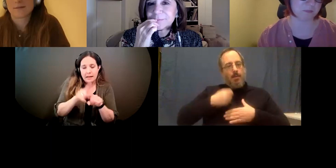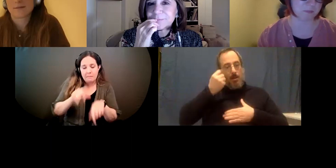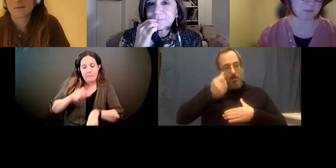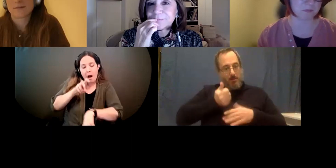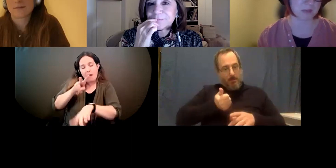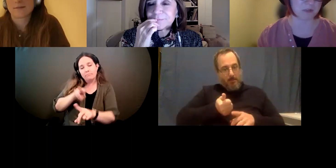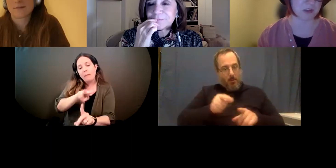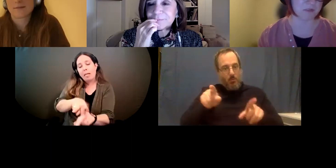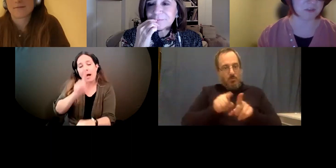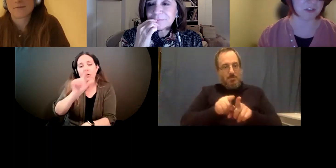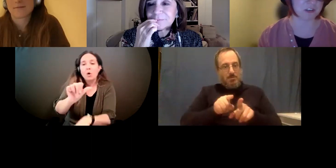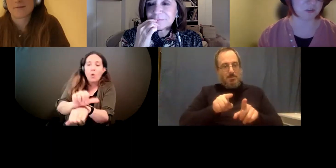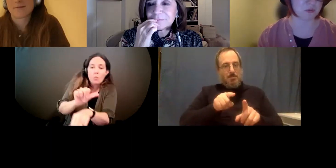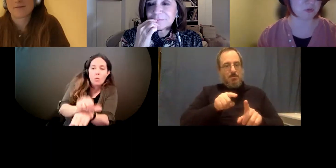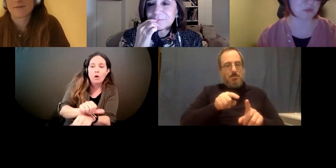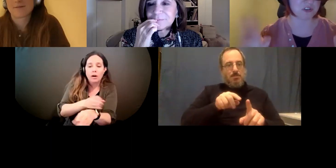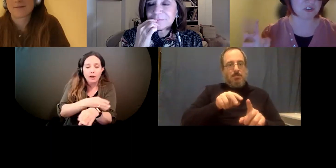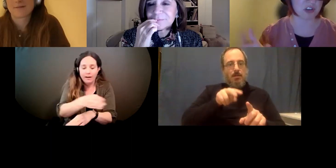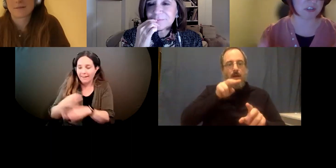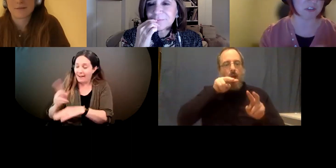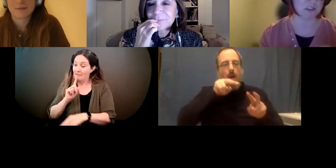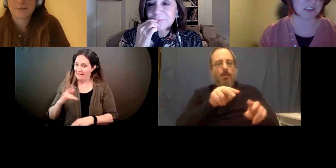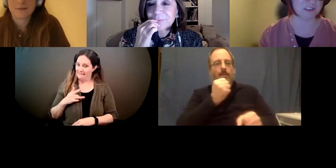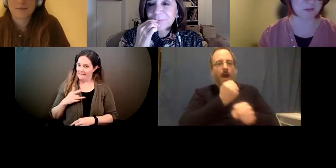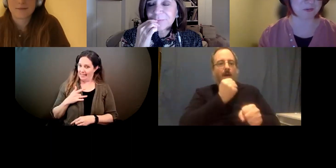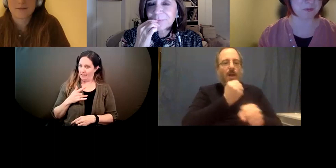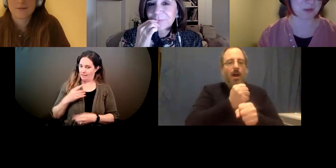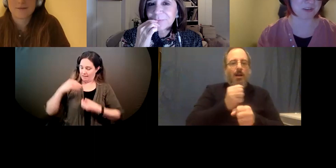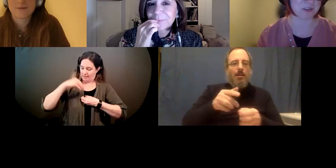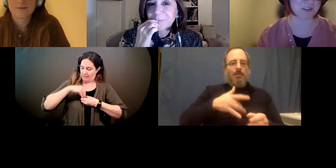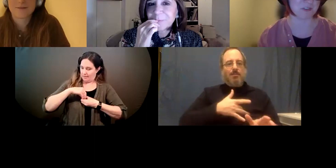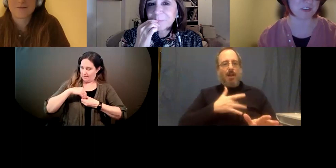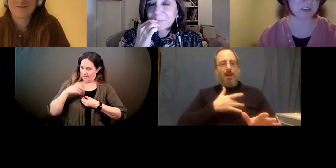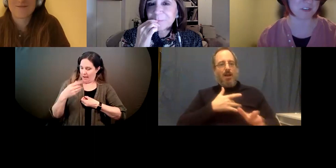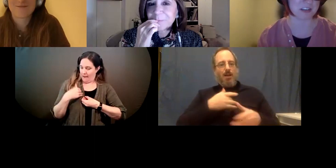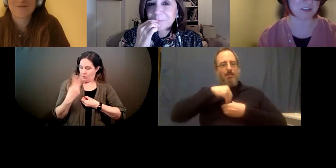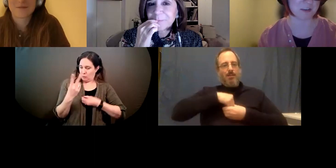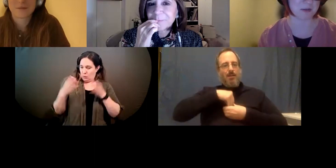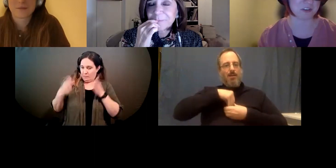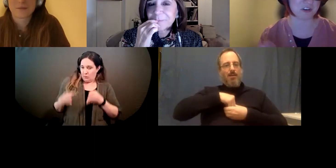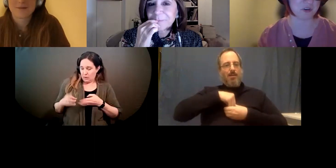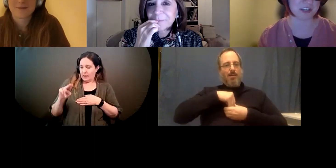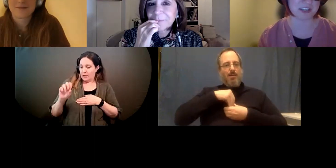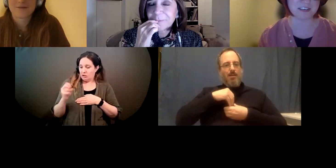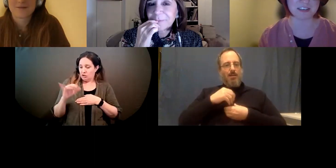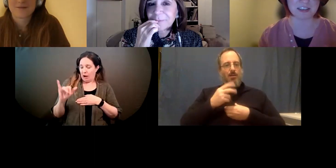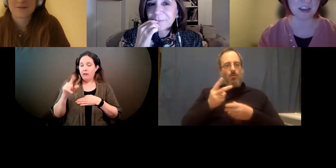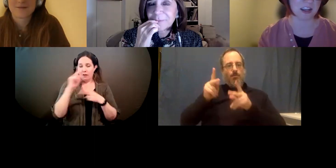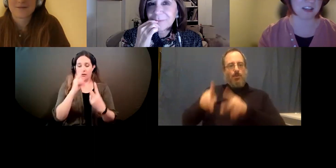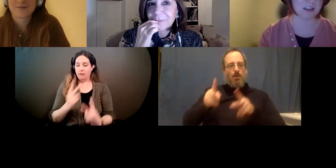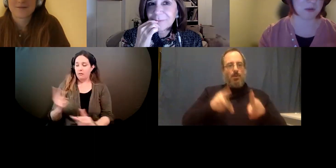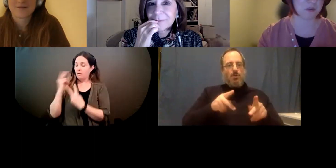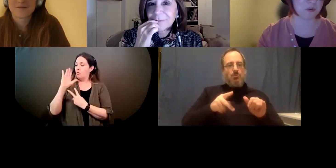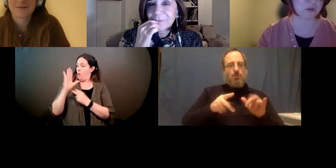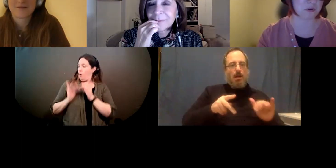are, I feel there are two Sherrys in the room, one which is very nostalgic about her own identity